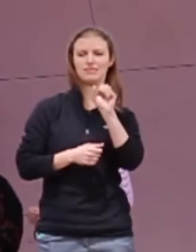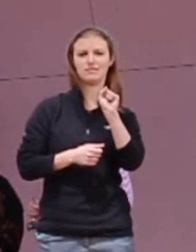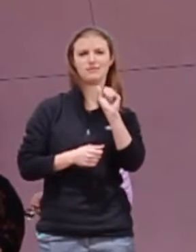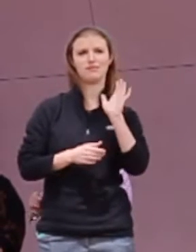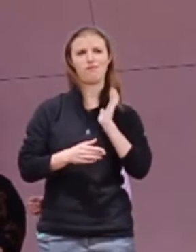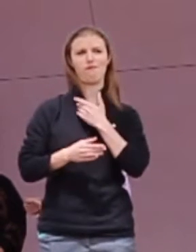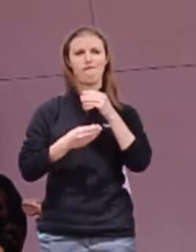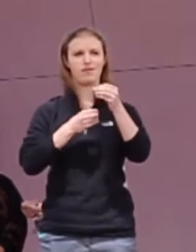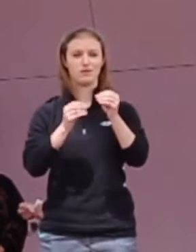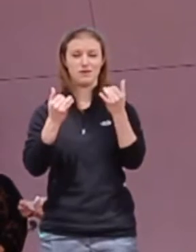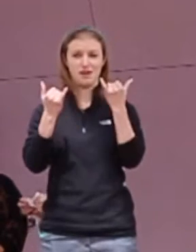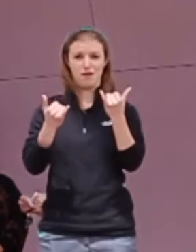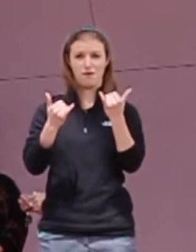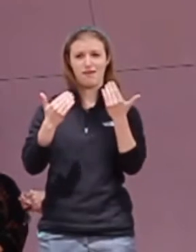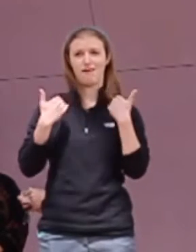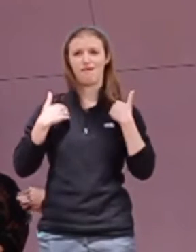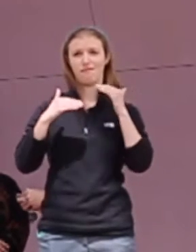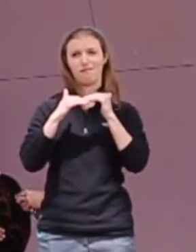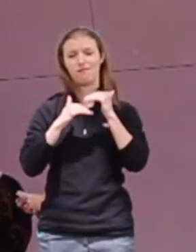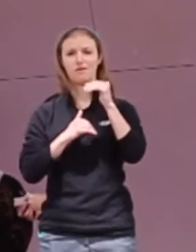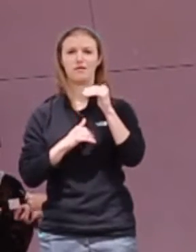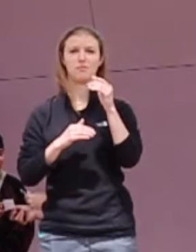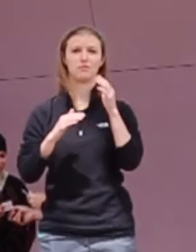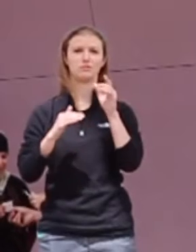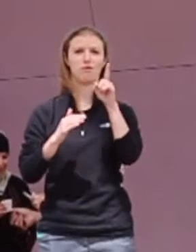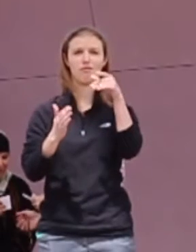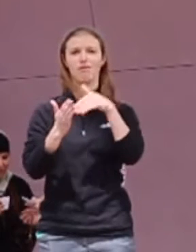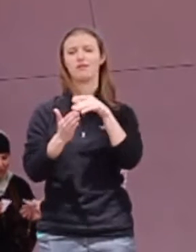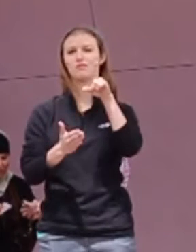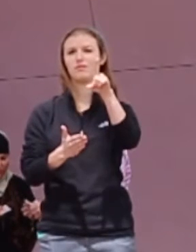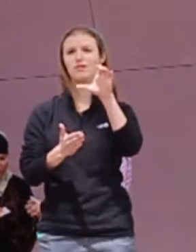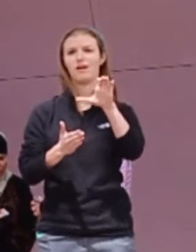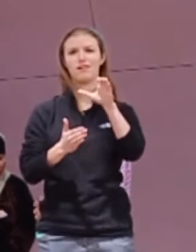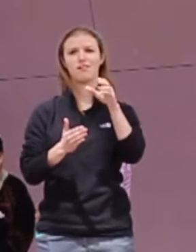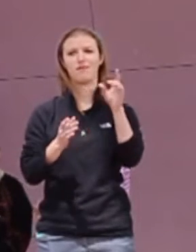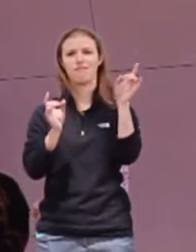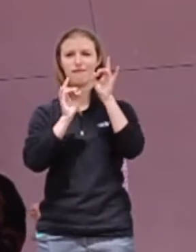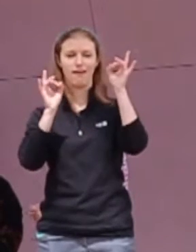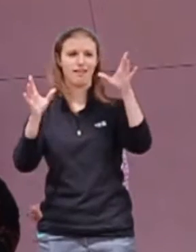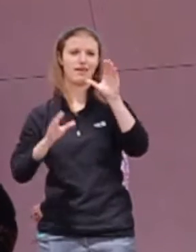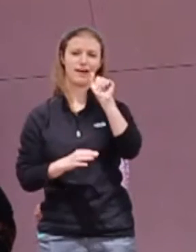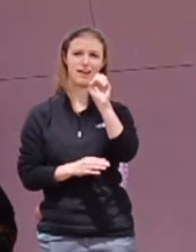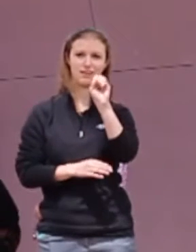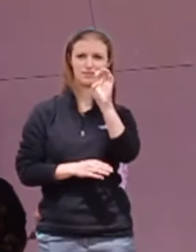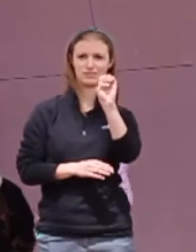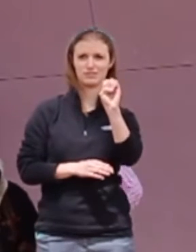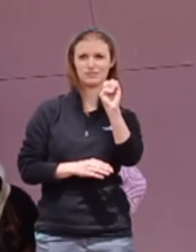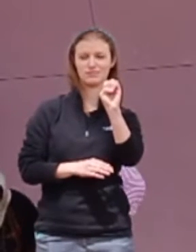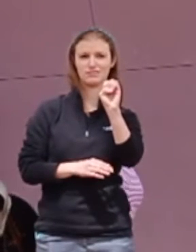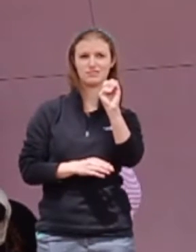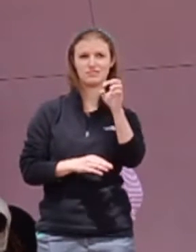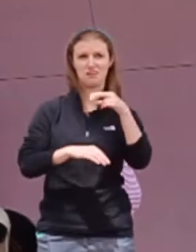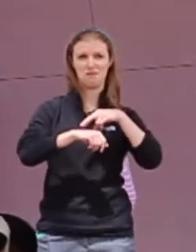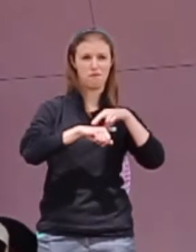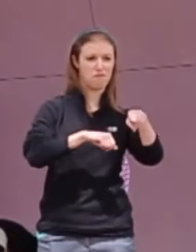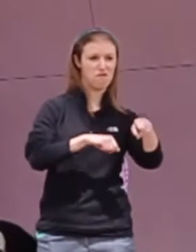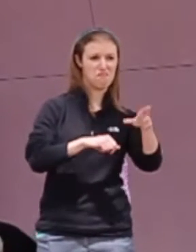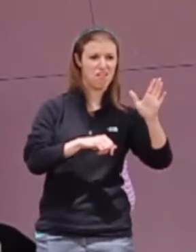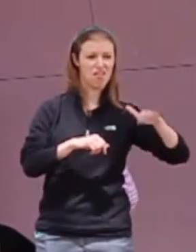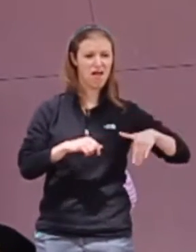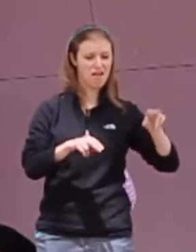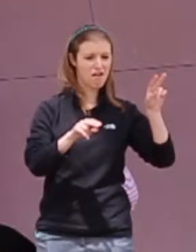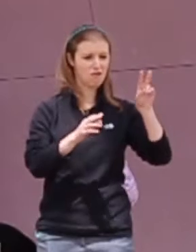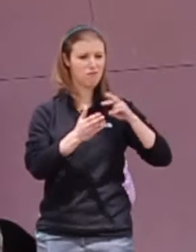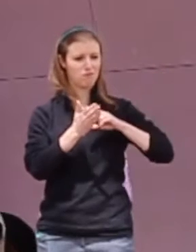than 1,100 violent crime cases currently that have been referred to that office and haven't been charged or reviewed